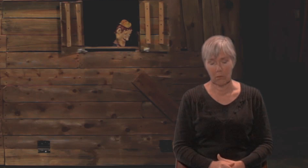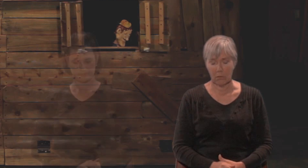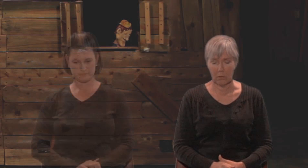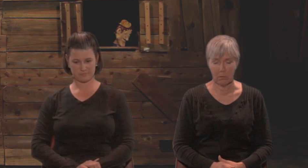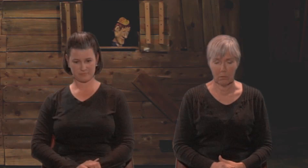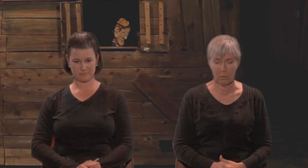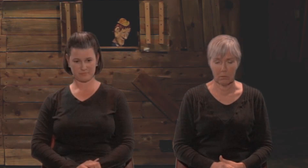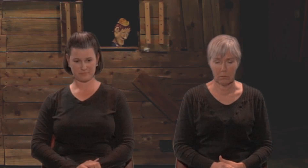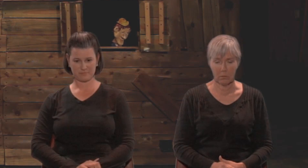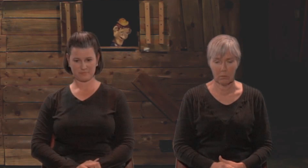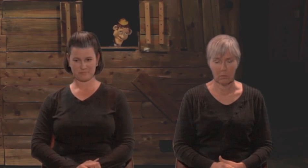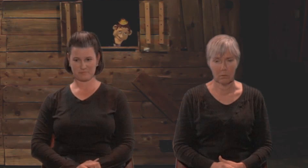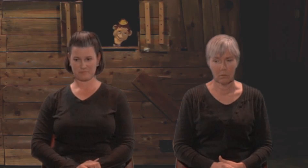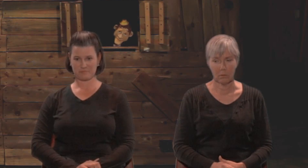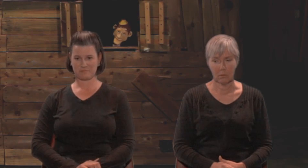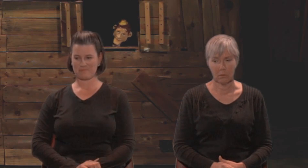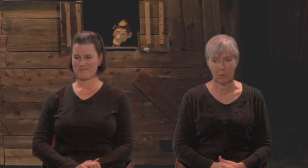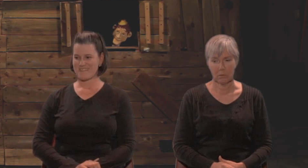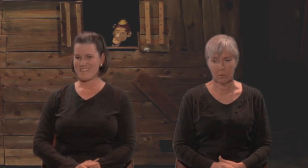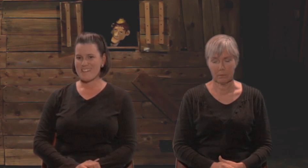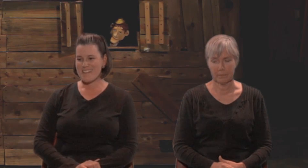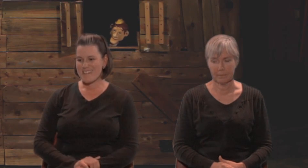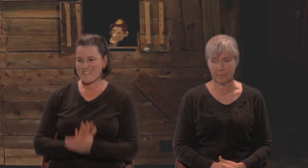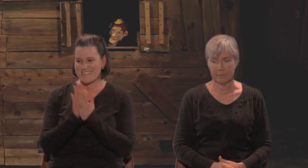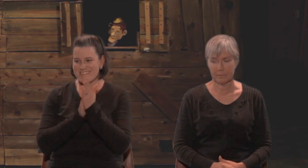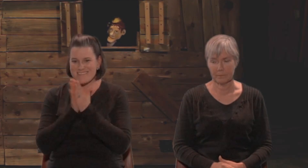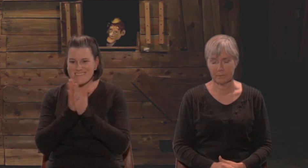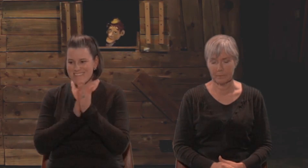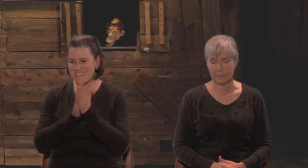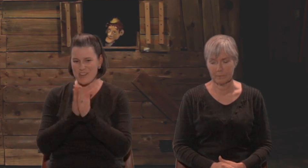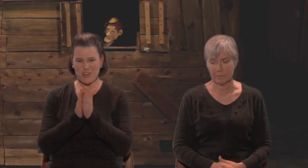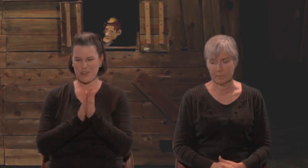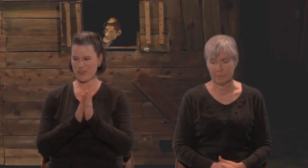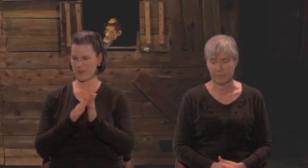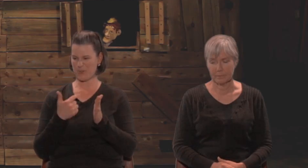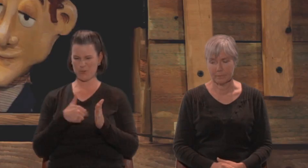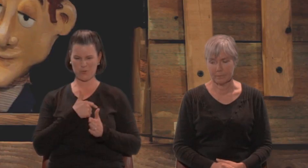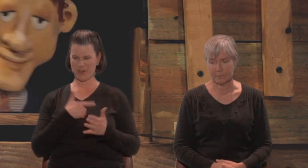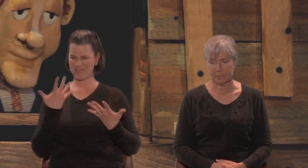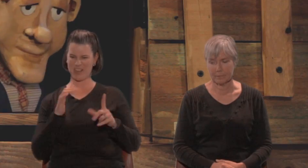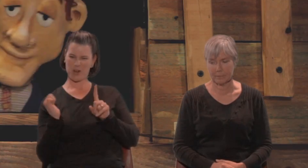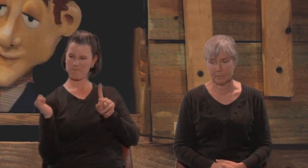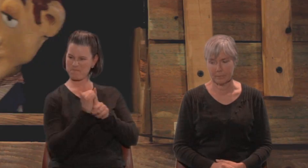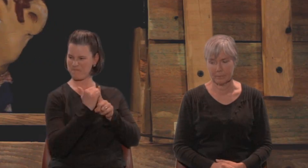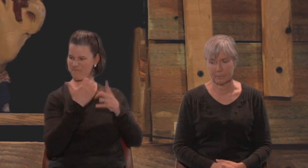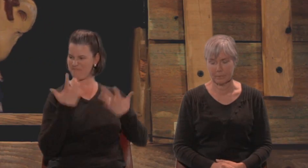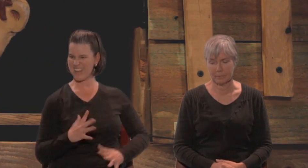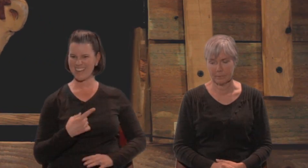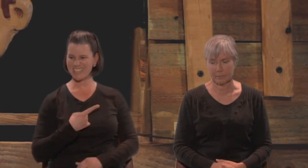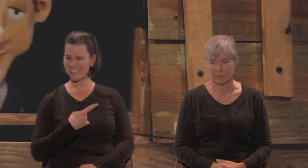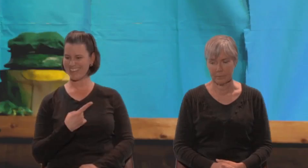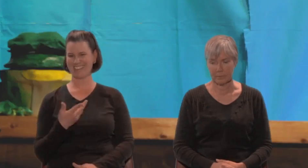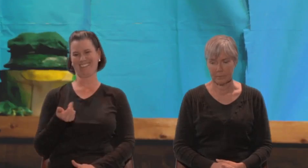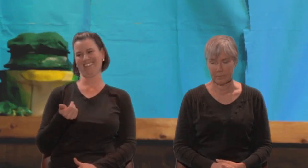Well, how about that, Daniel Webster? Shoo-wee! We sure did pull the wool over his eyes. Ha